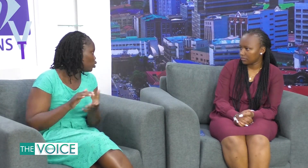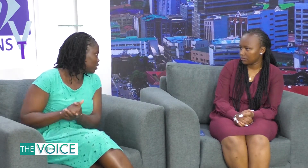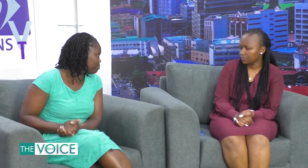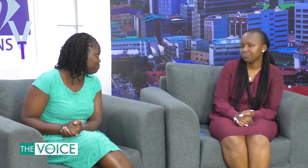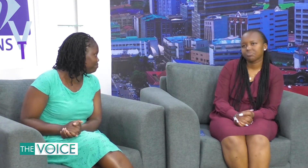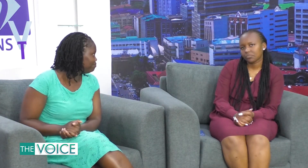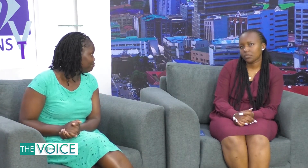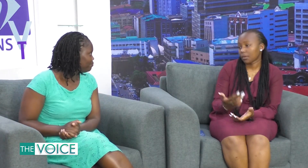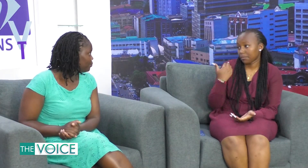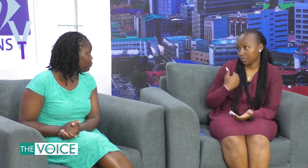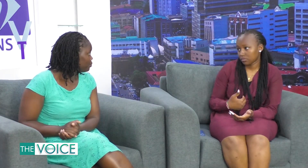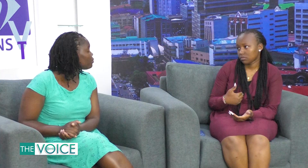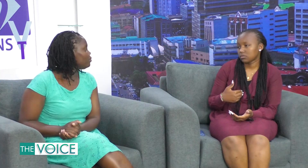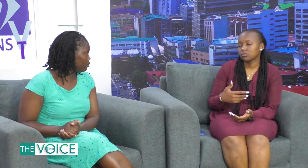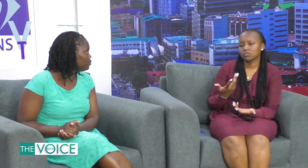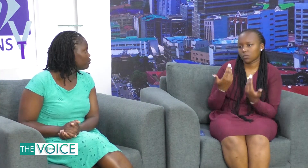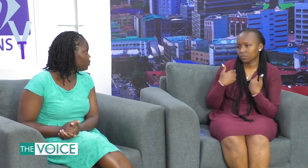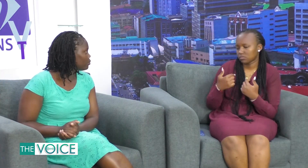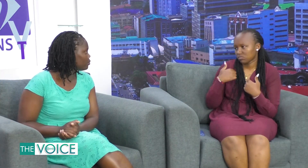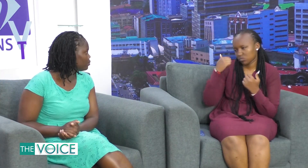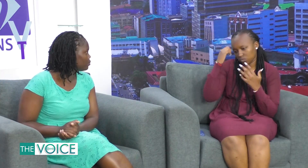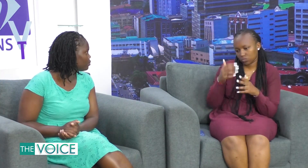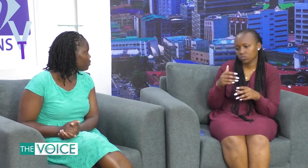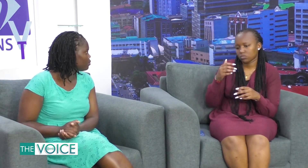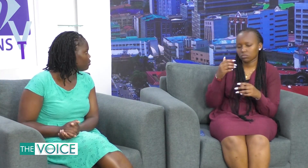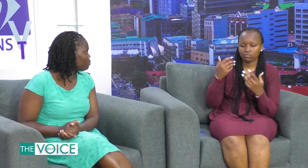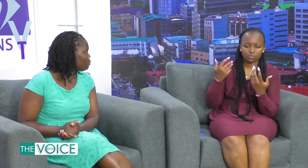from apart from being a student, what else do you do?